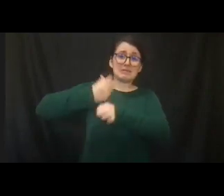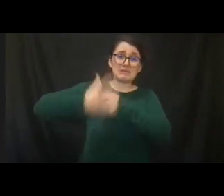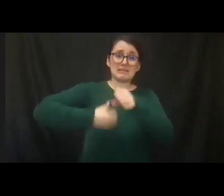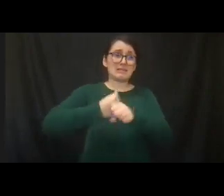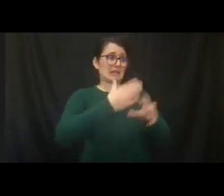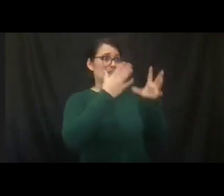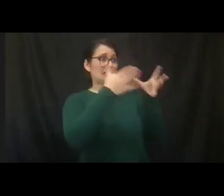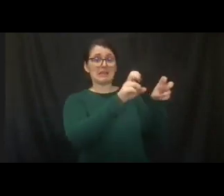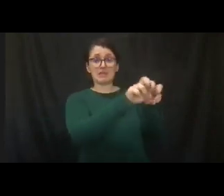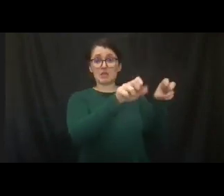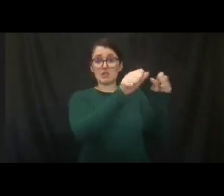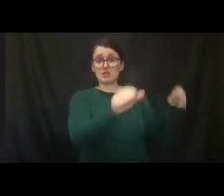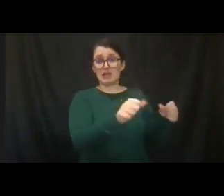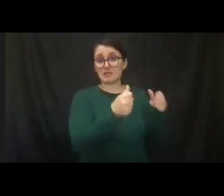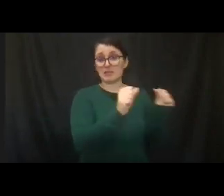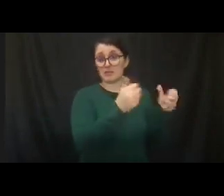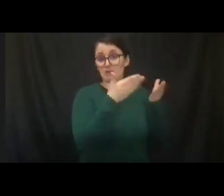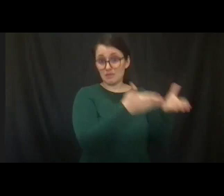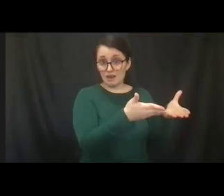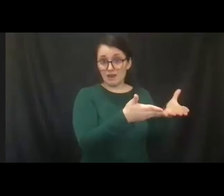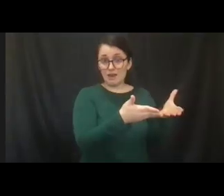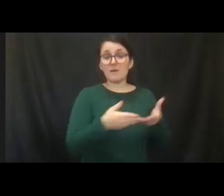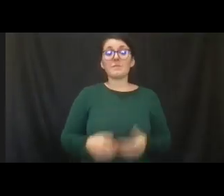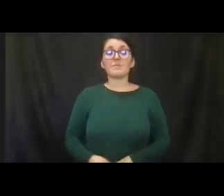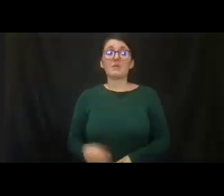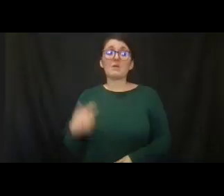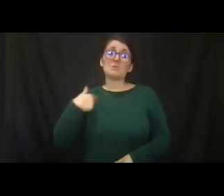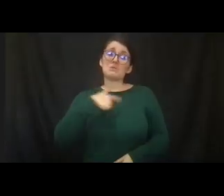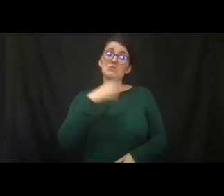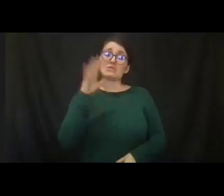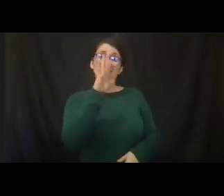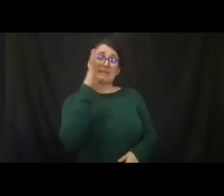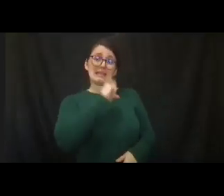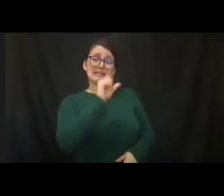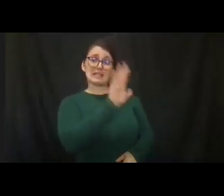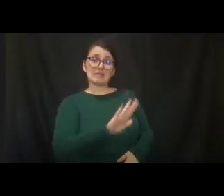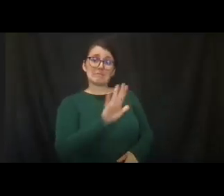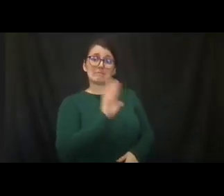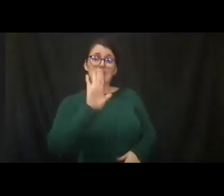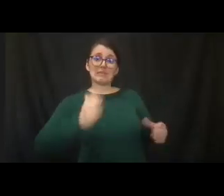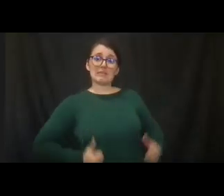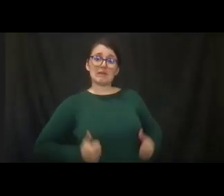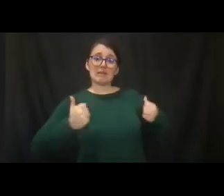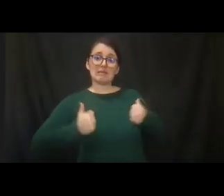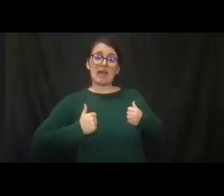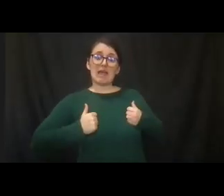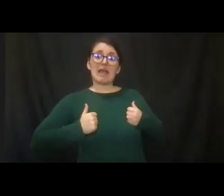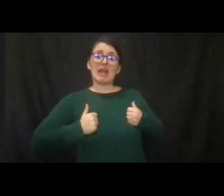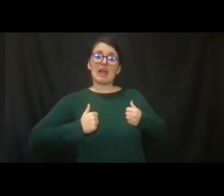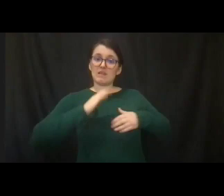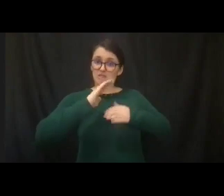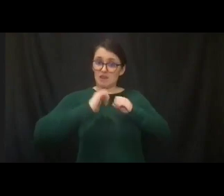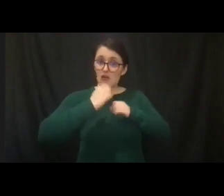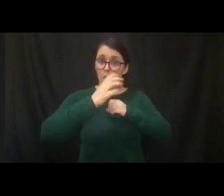But some garbage items, we don't really know we just estimate what their life expectancy is, because we haven't